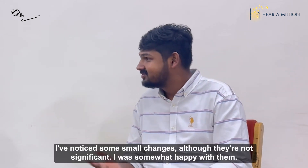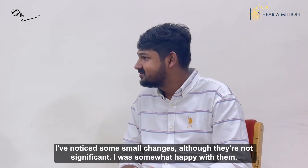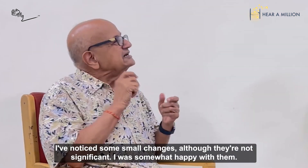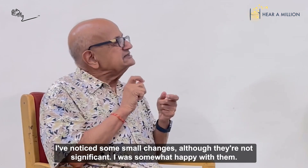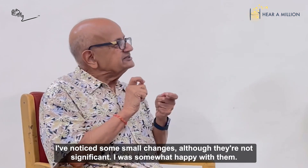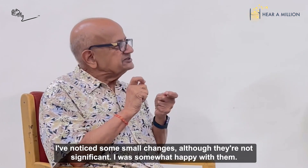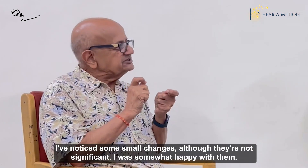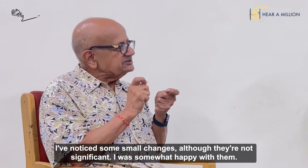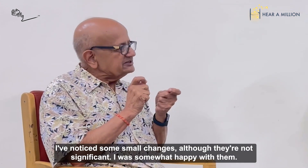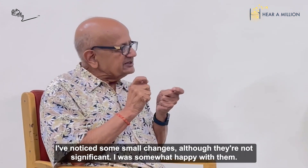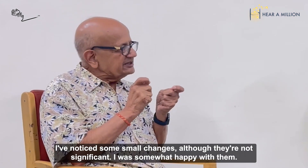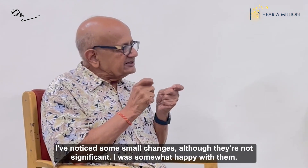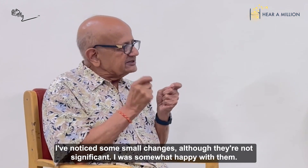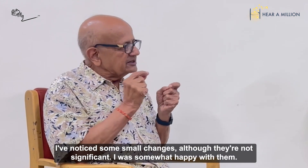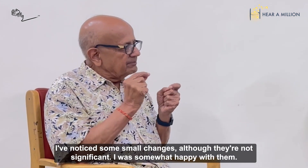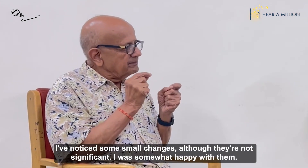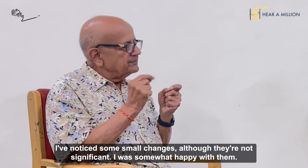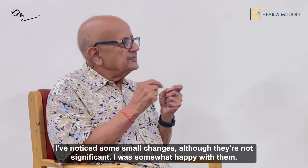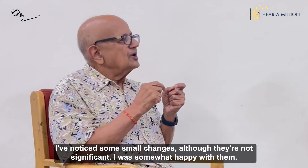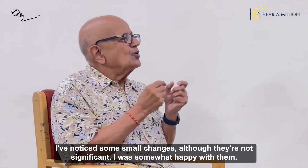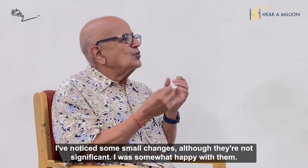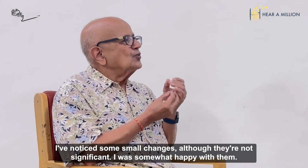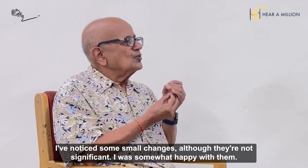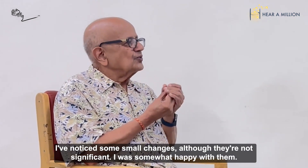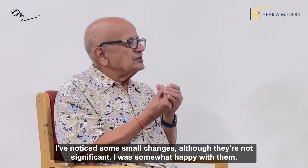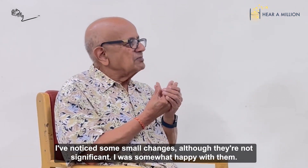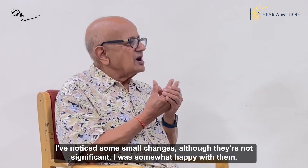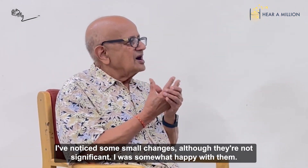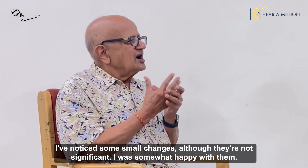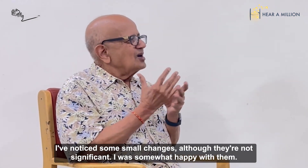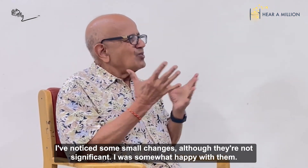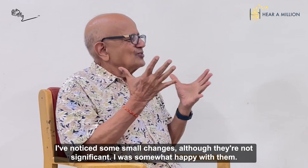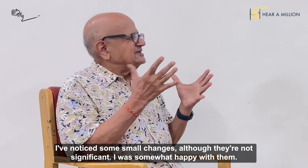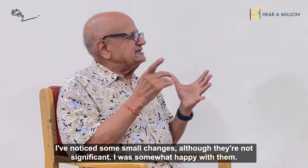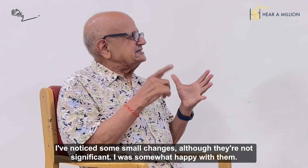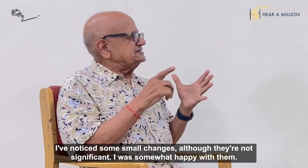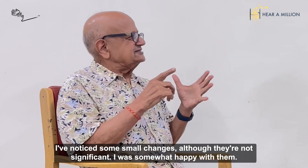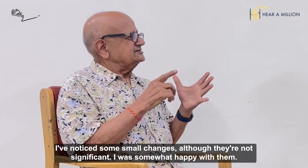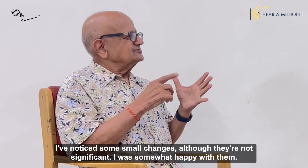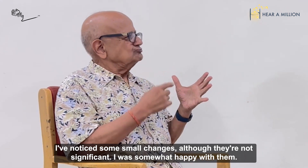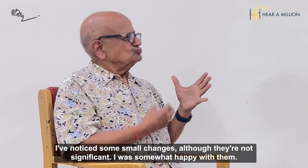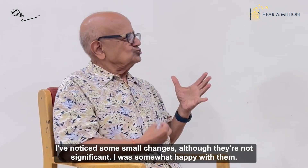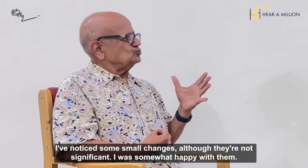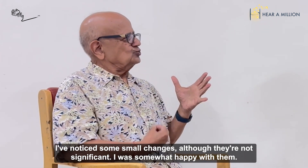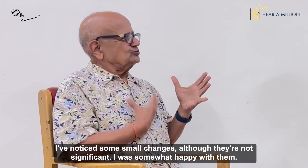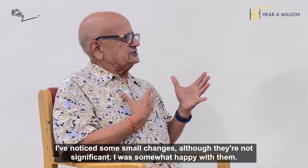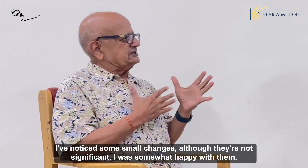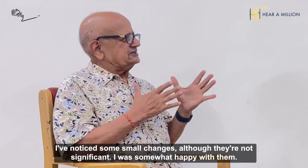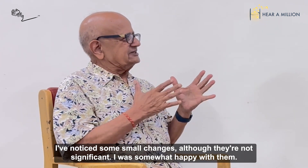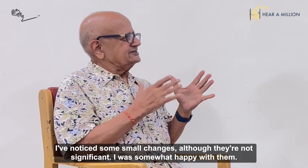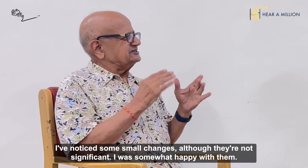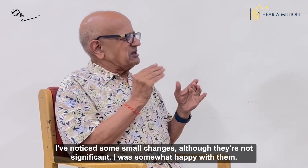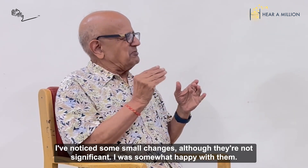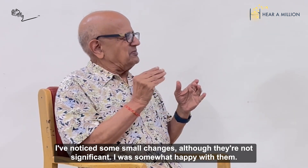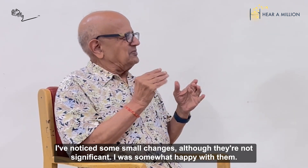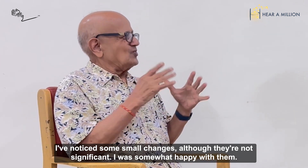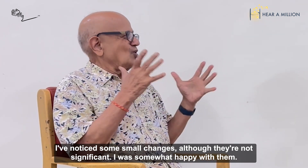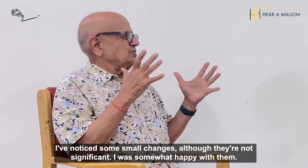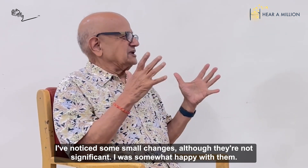I've noticed small changes. Although they're not significant, I was somewhat happy with them.